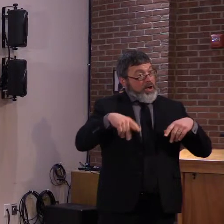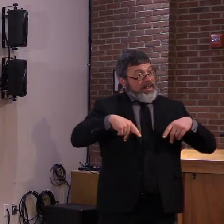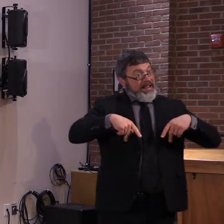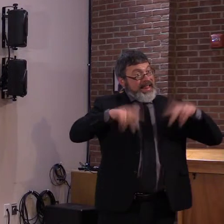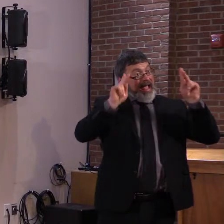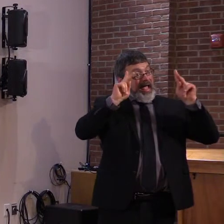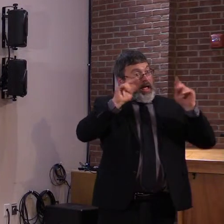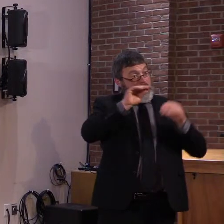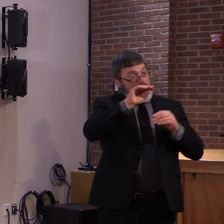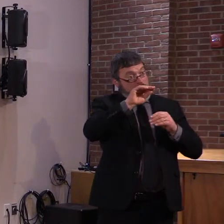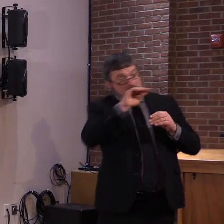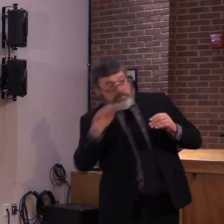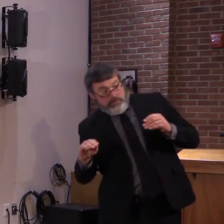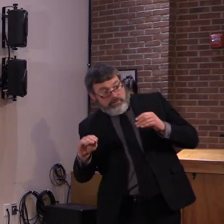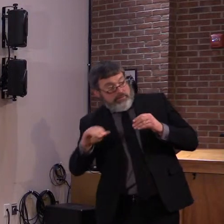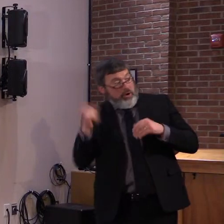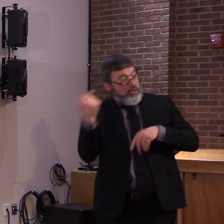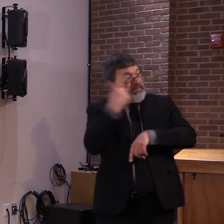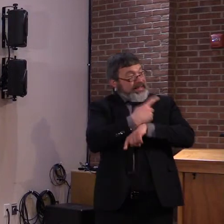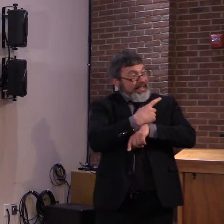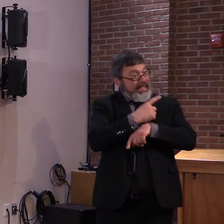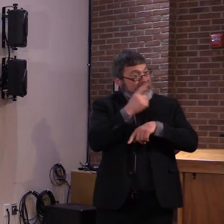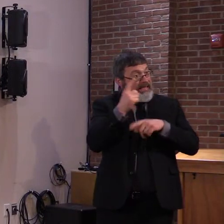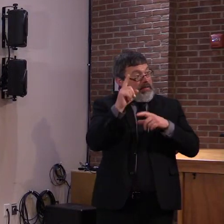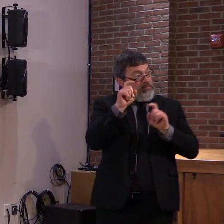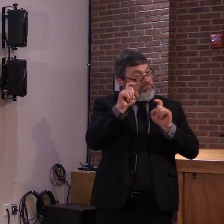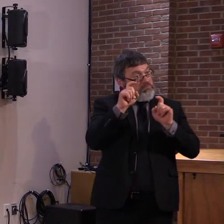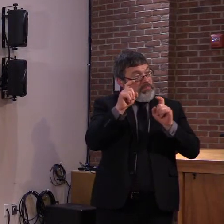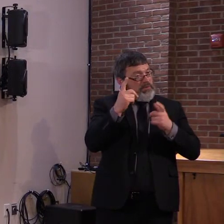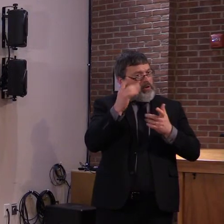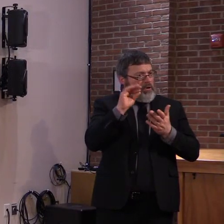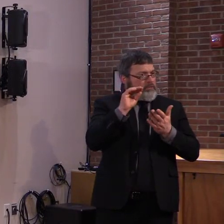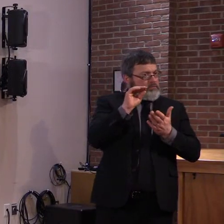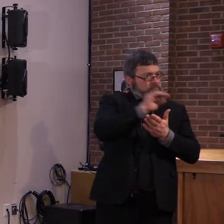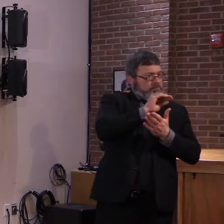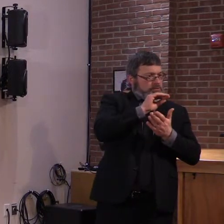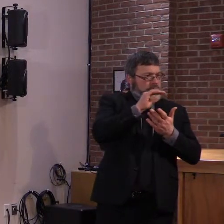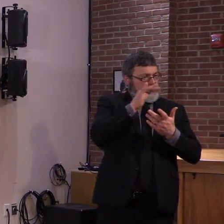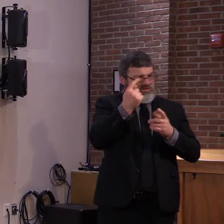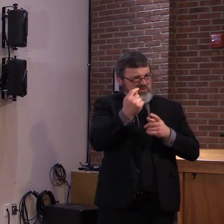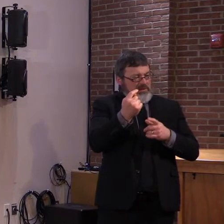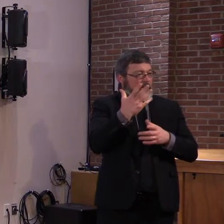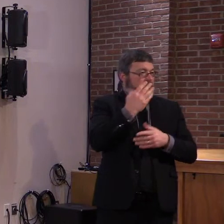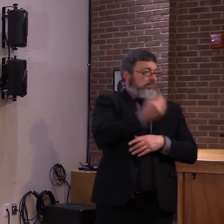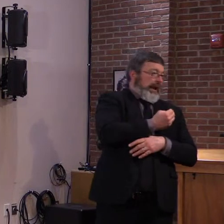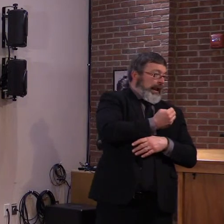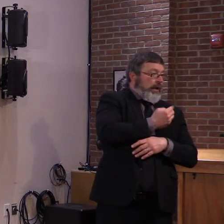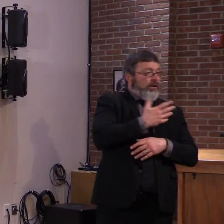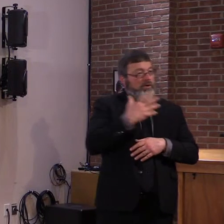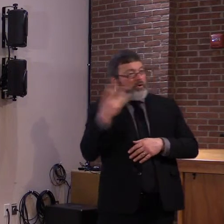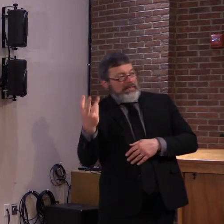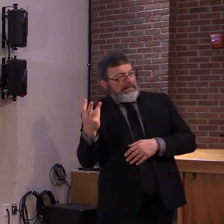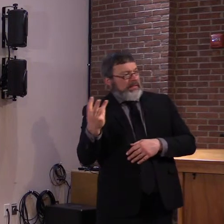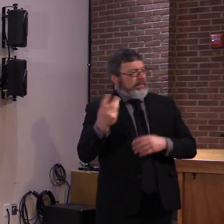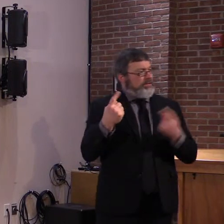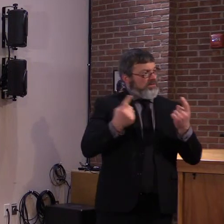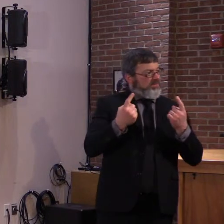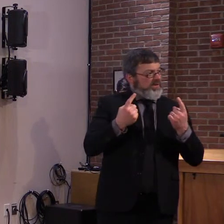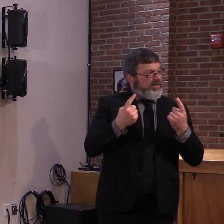them the latitude, though not require them, to adopt mail-in voting for town meeting day ballot